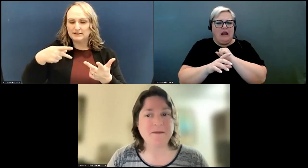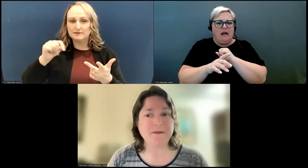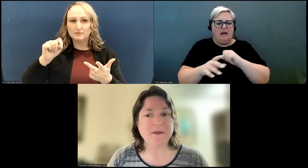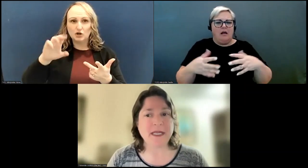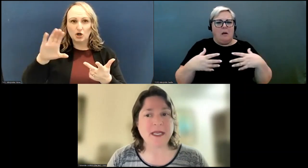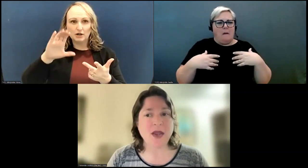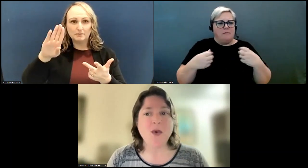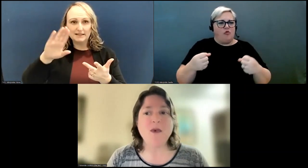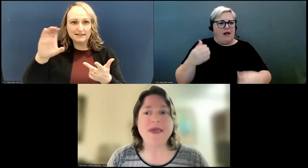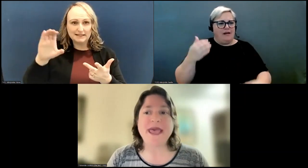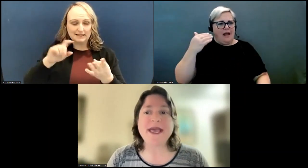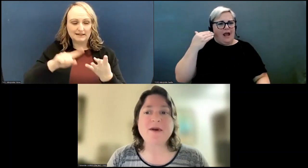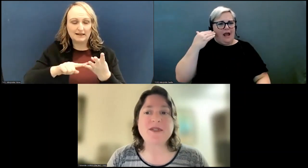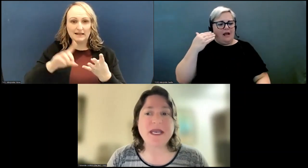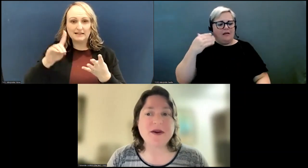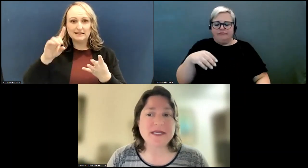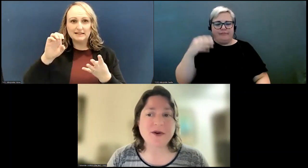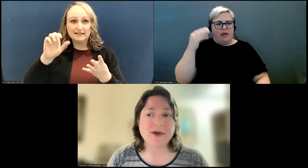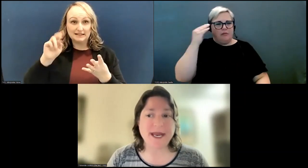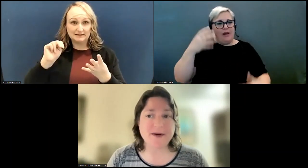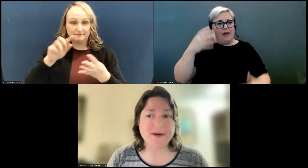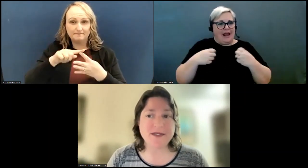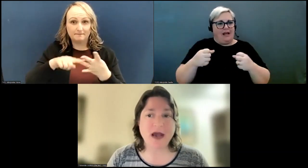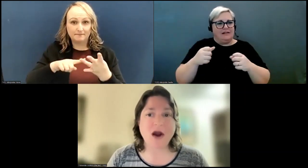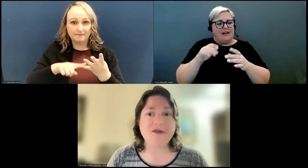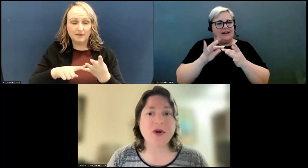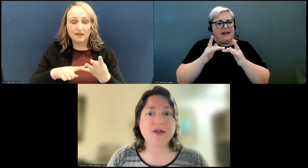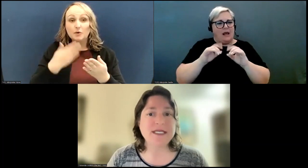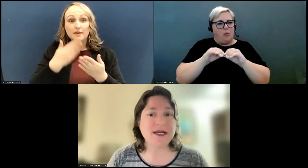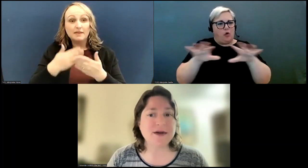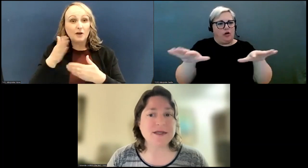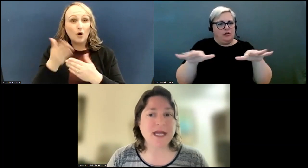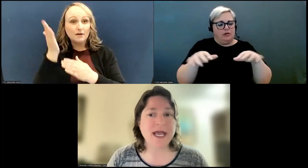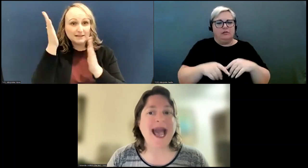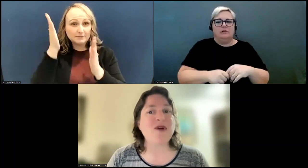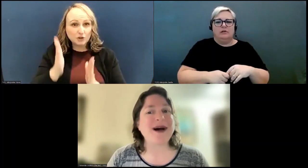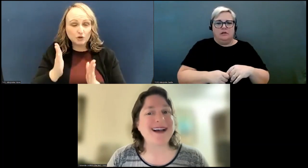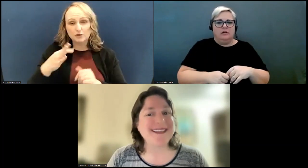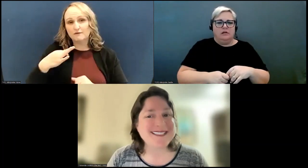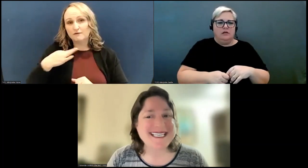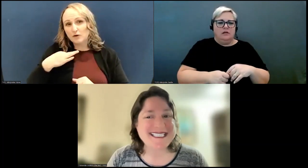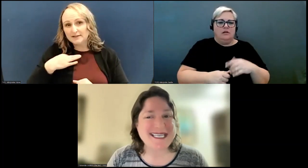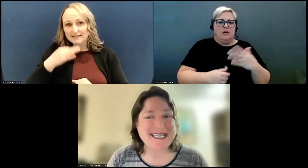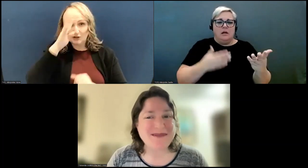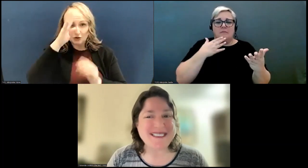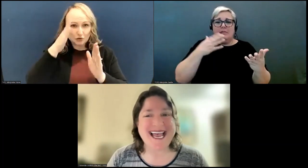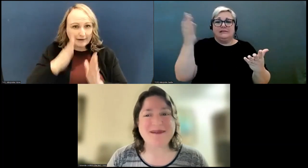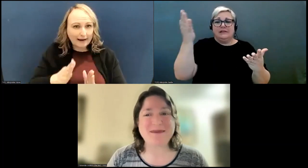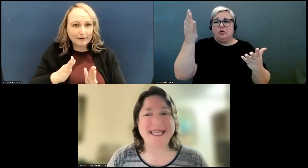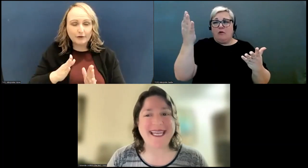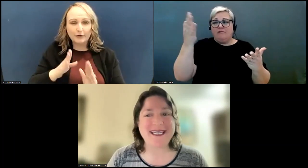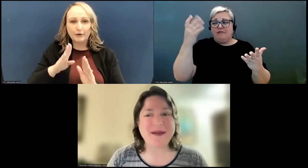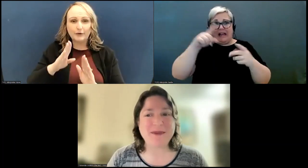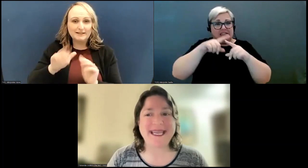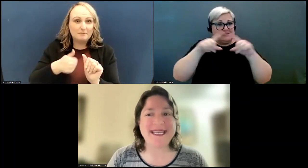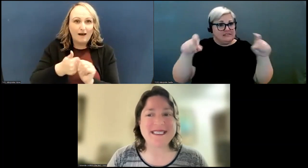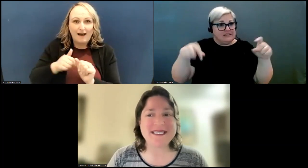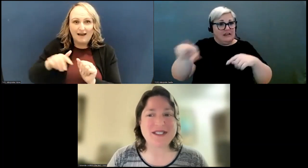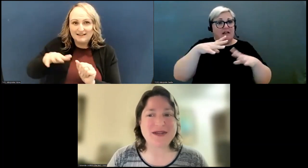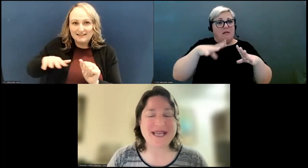Dean. We thank our speakers and creators, our volunteers, our behind-the-scenes teams at